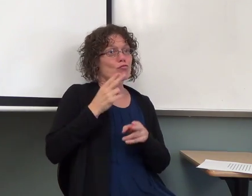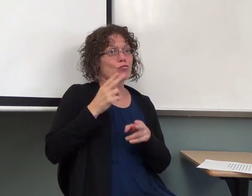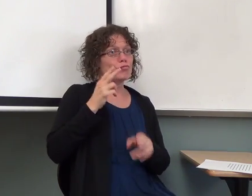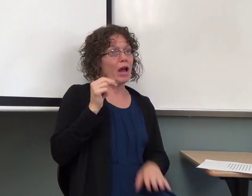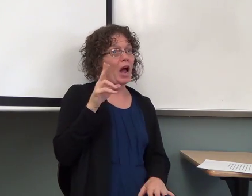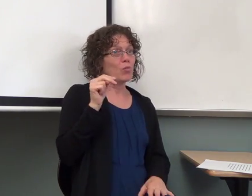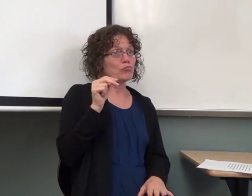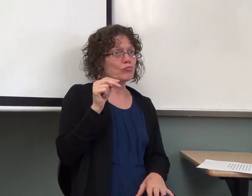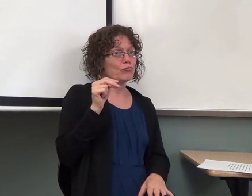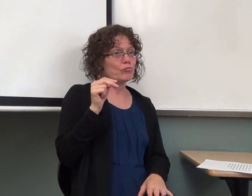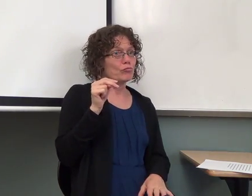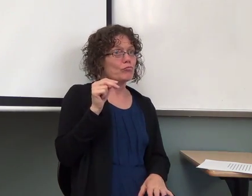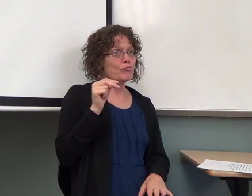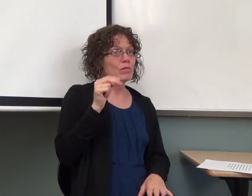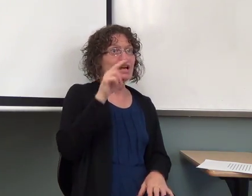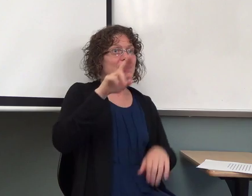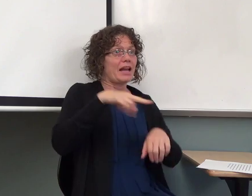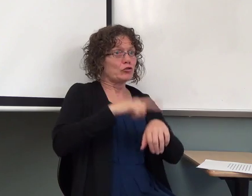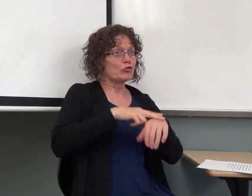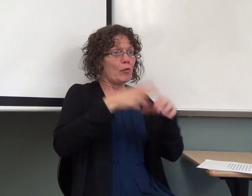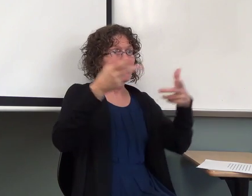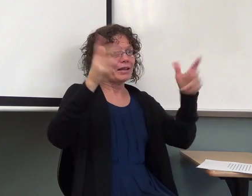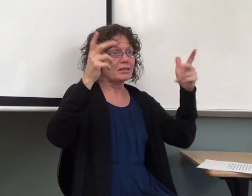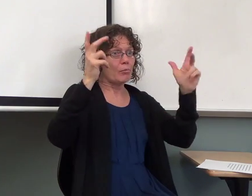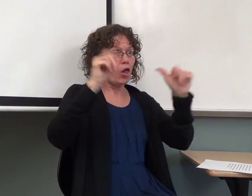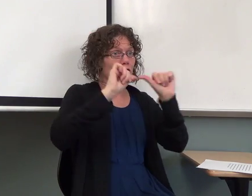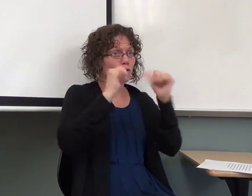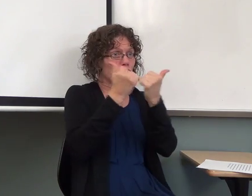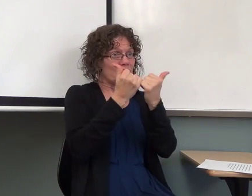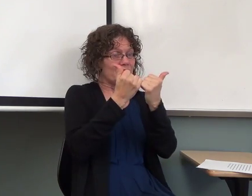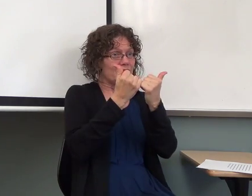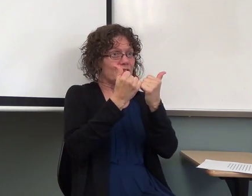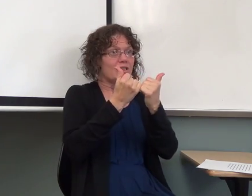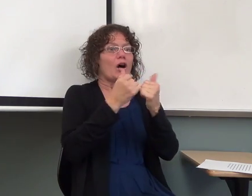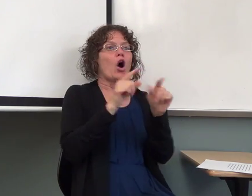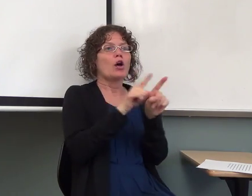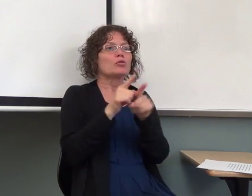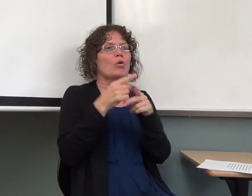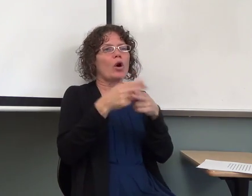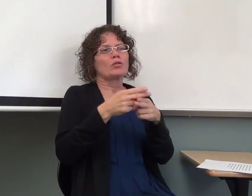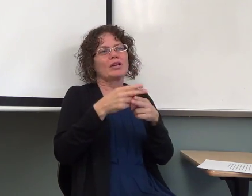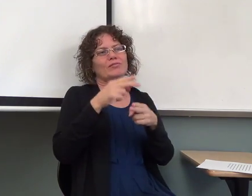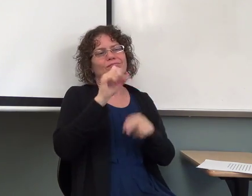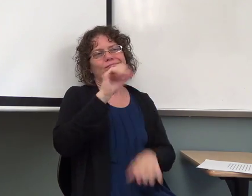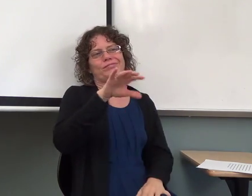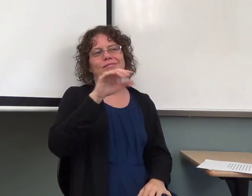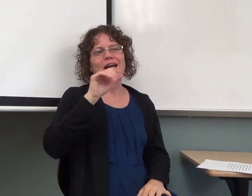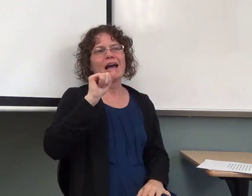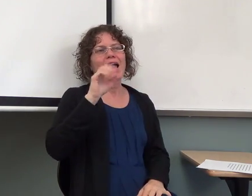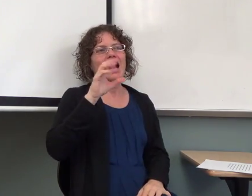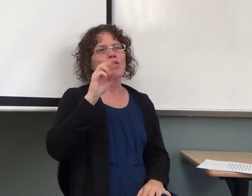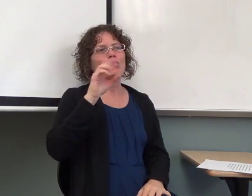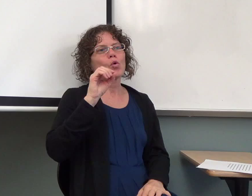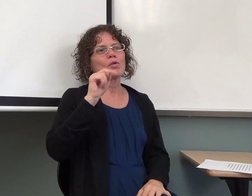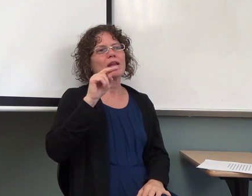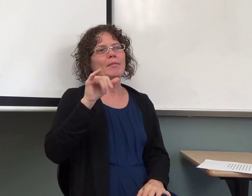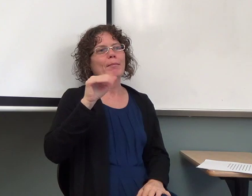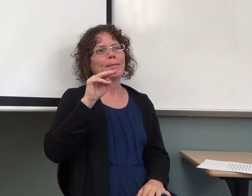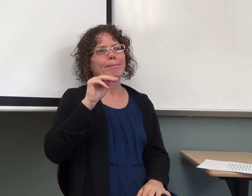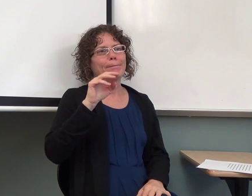means National Basketball Association, doesn't it? It's also called an acronym. I'm going to throw some words at you, too many probably. Acronym, okay, that's